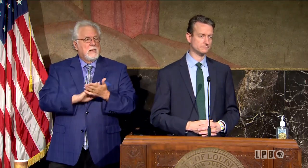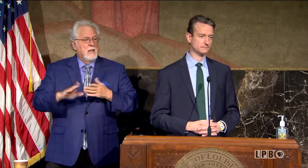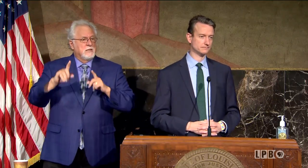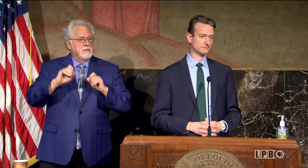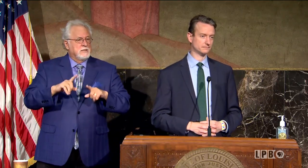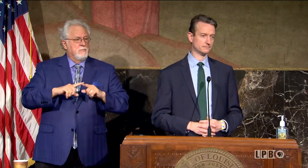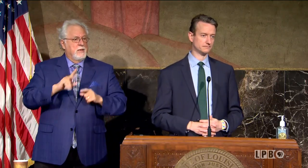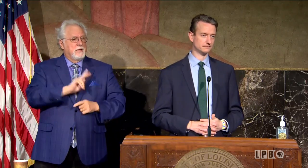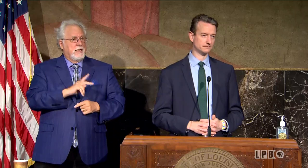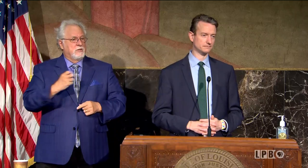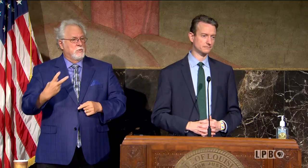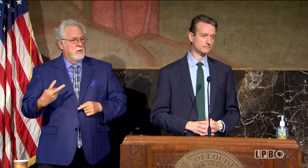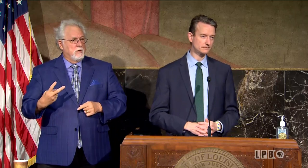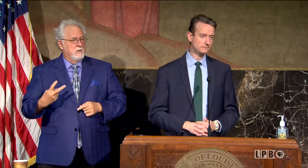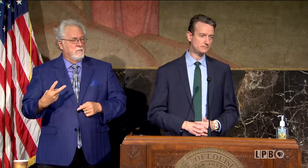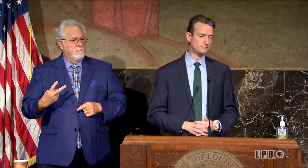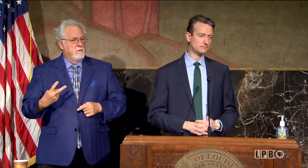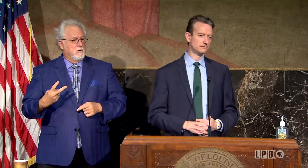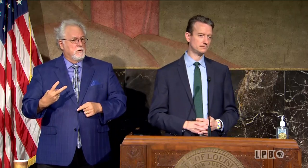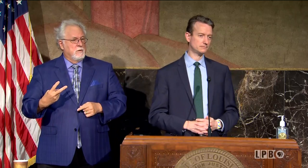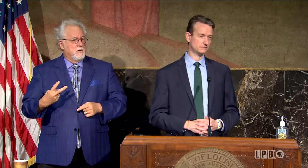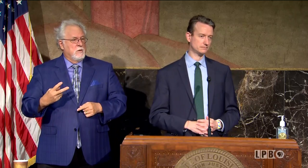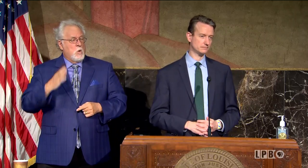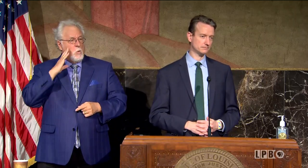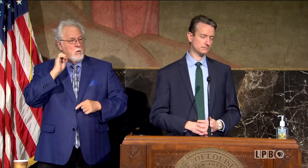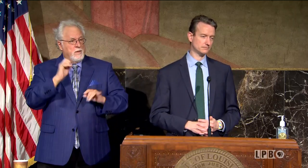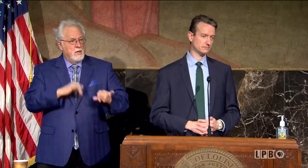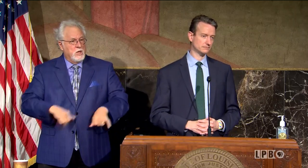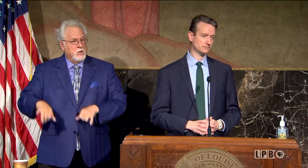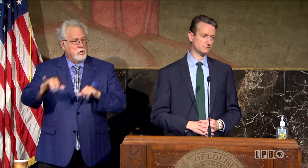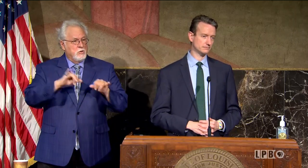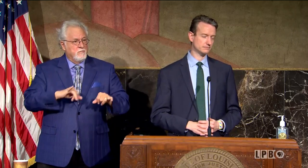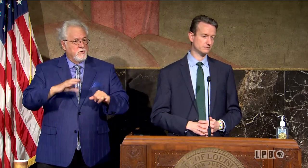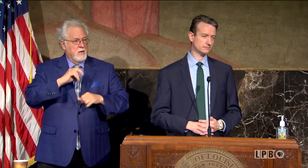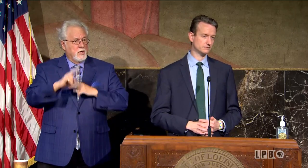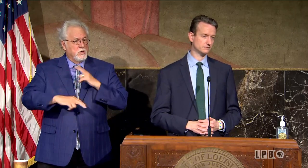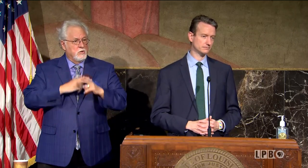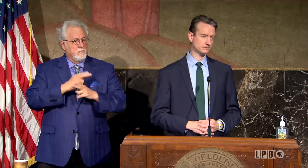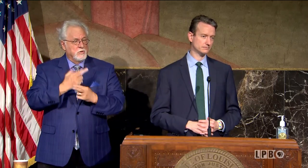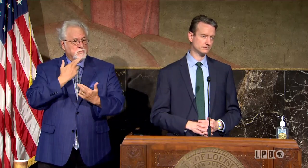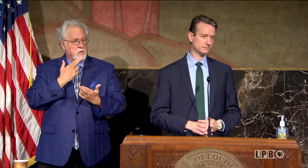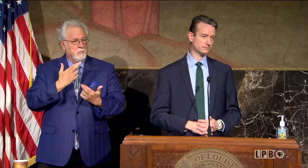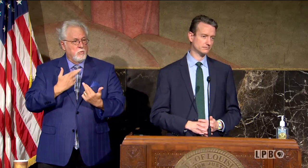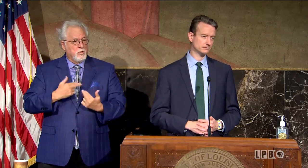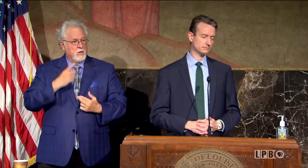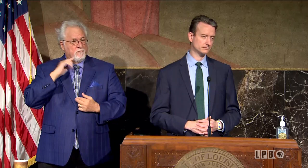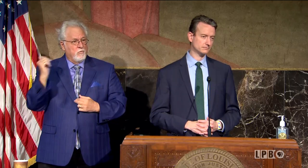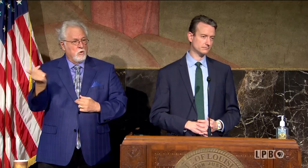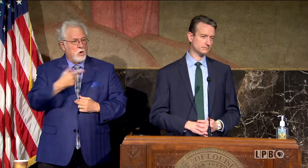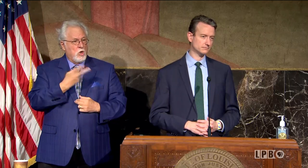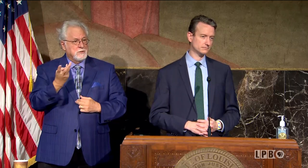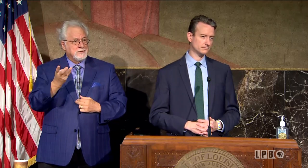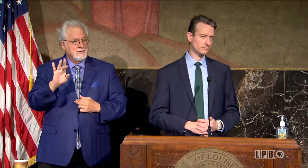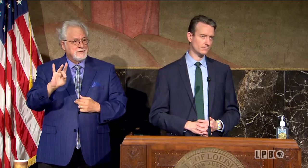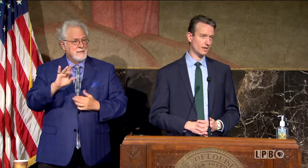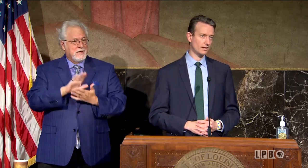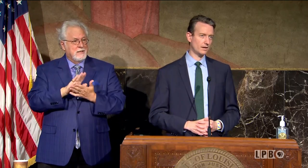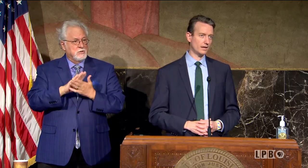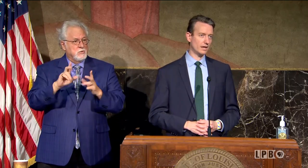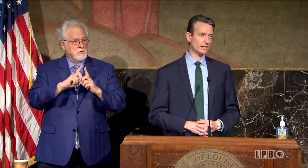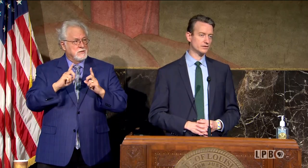on the K through 12 level, will there eventually be a uniform and universal reporting procedure for all 68 school